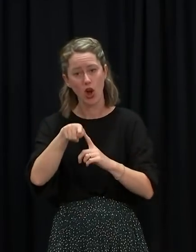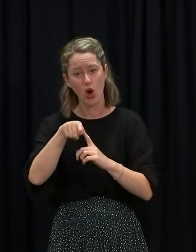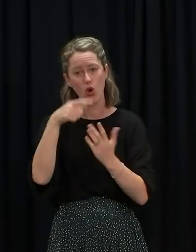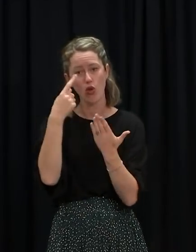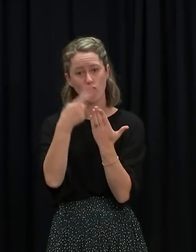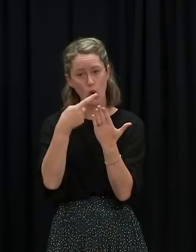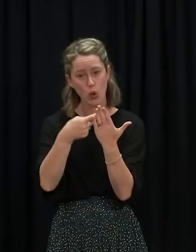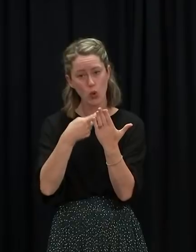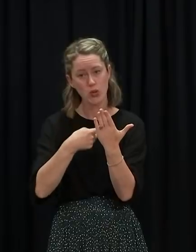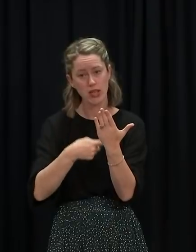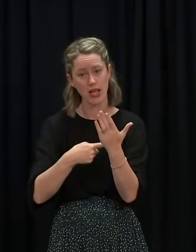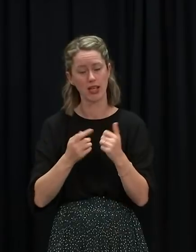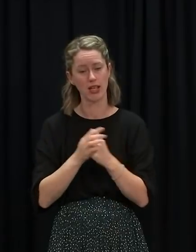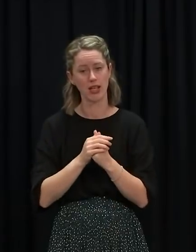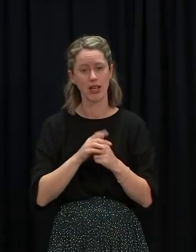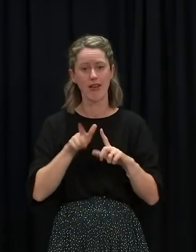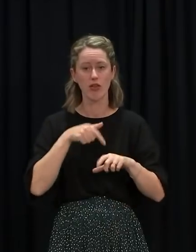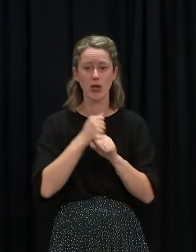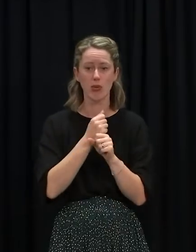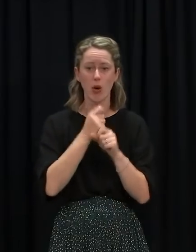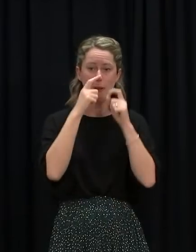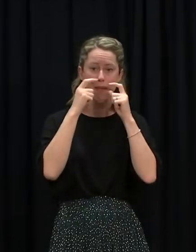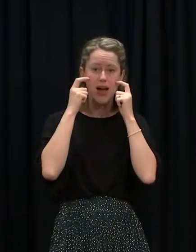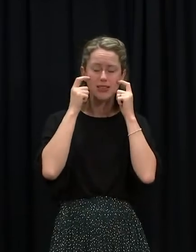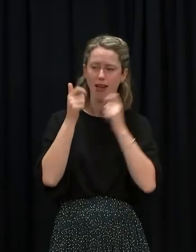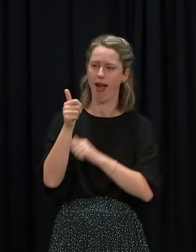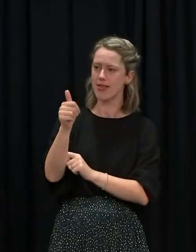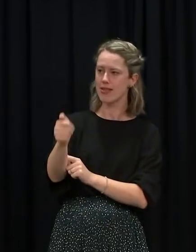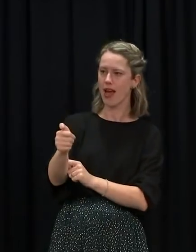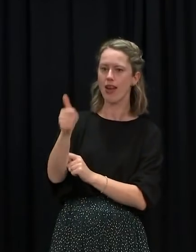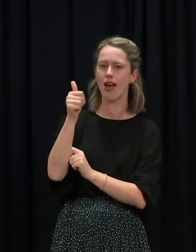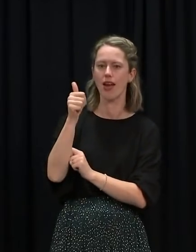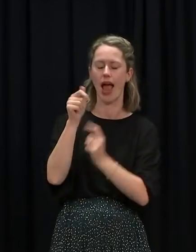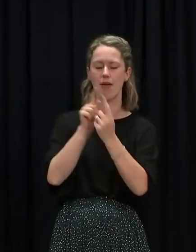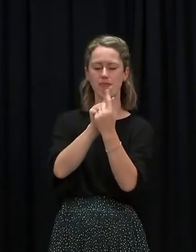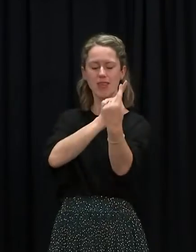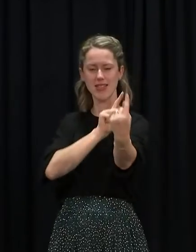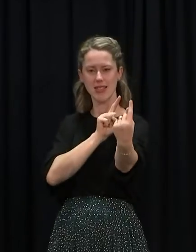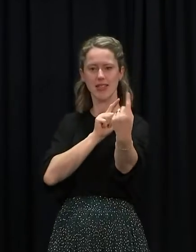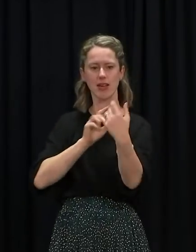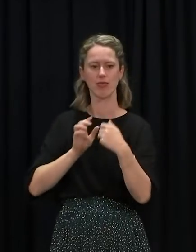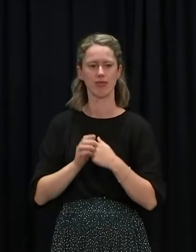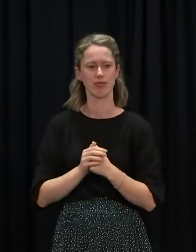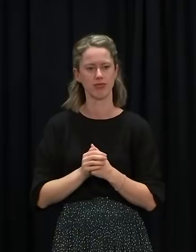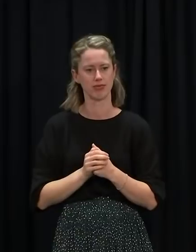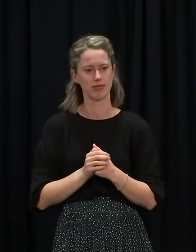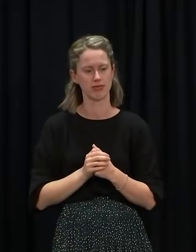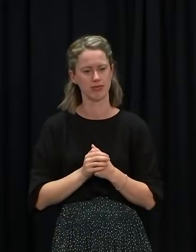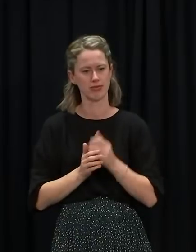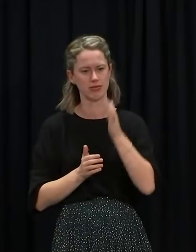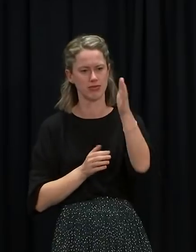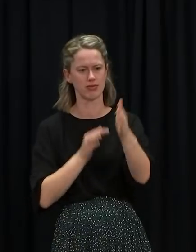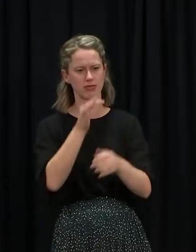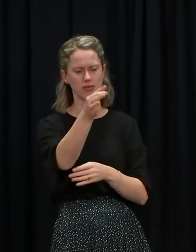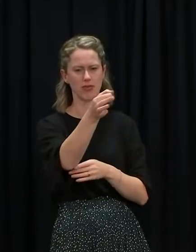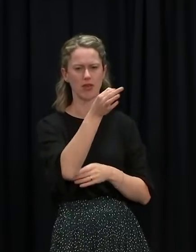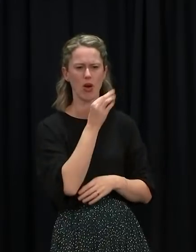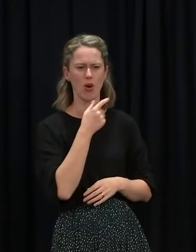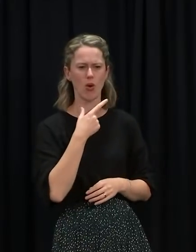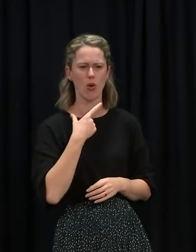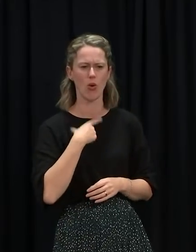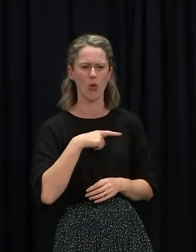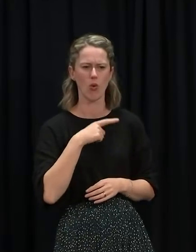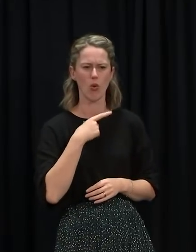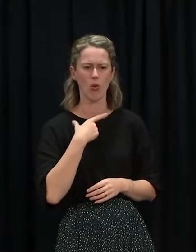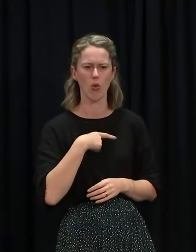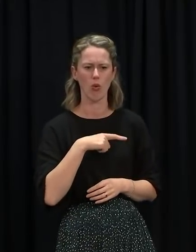follow those rules and the advice, and that includes using a mask, scanning, and of course maintaining physical distancing. As far in, are we still seeing